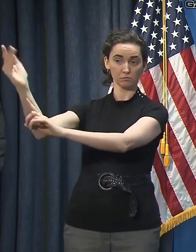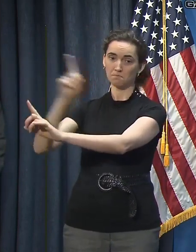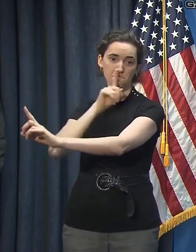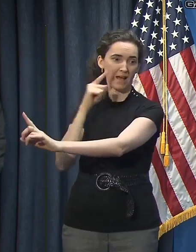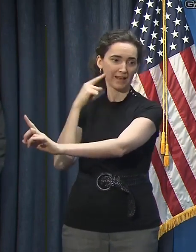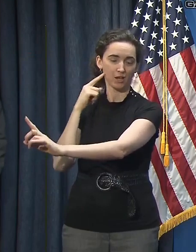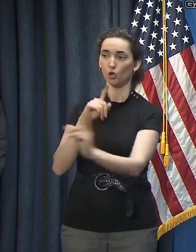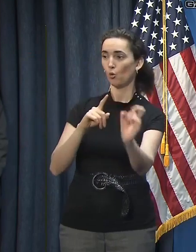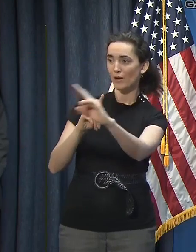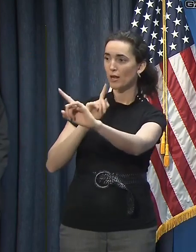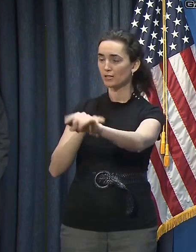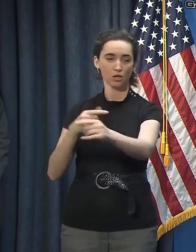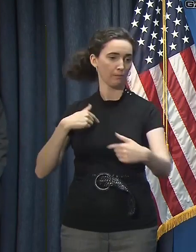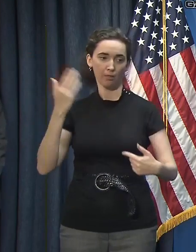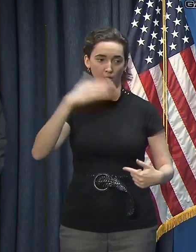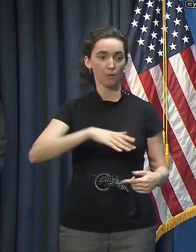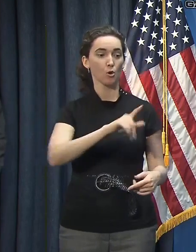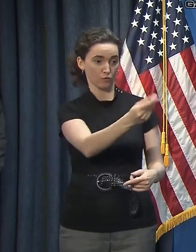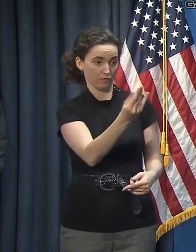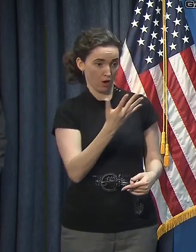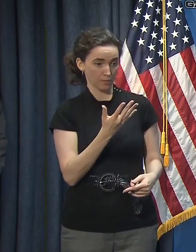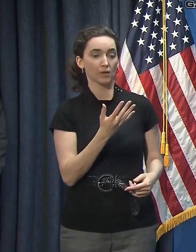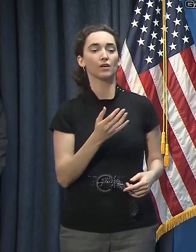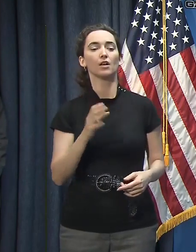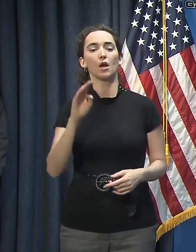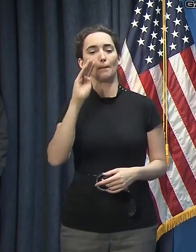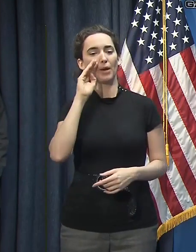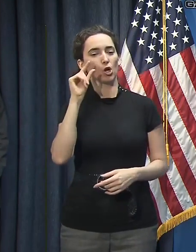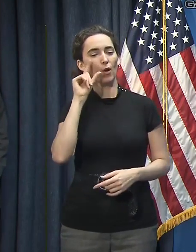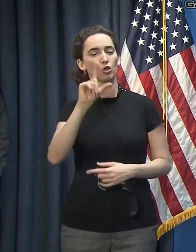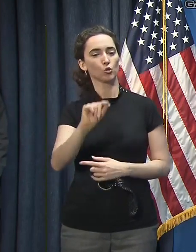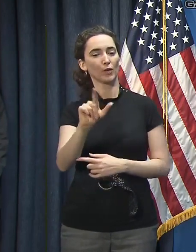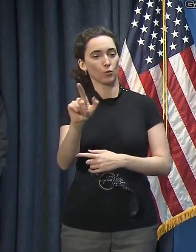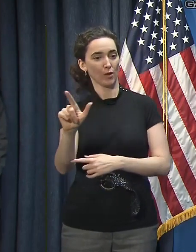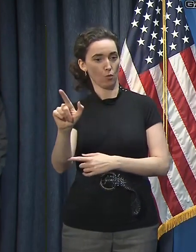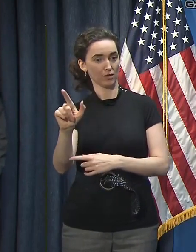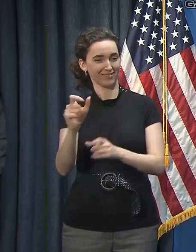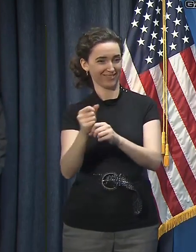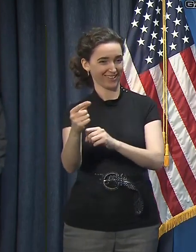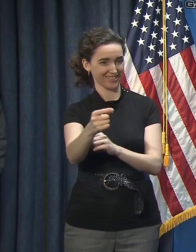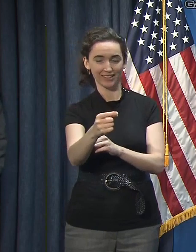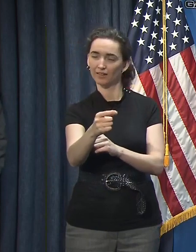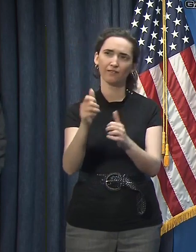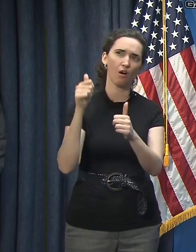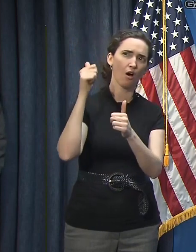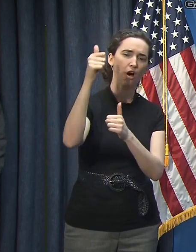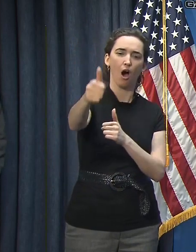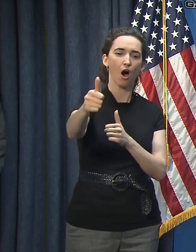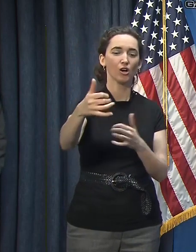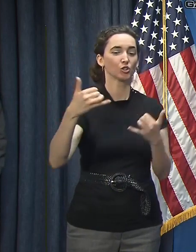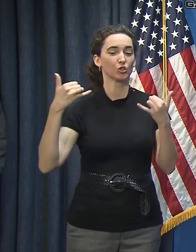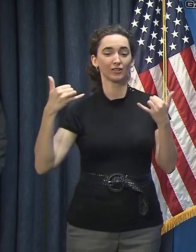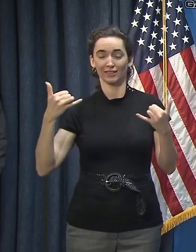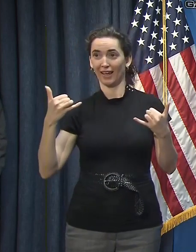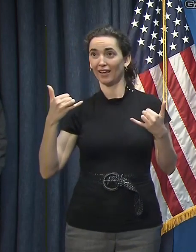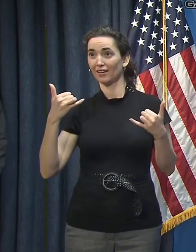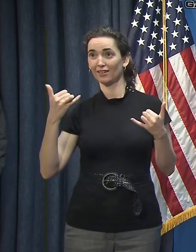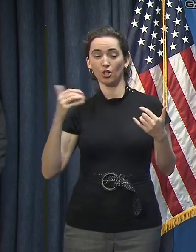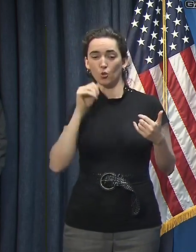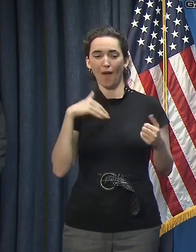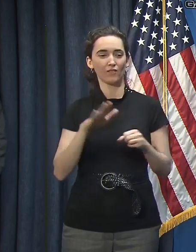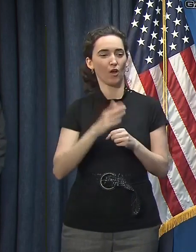saying. Obviously, Mardi Gras 2021 is far enough out that we don't know enough today to hazard